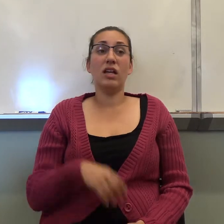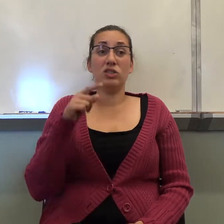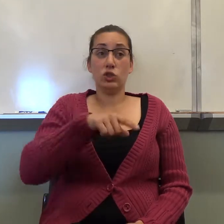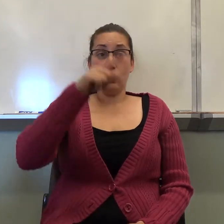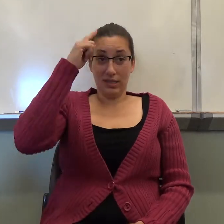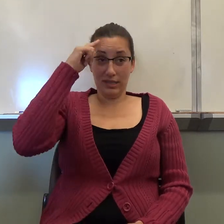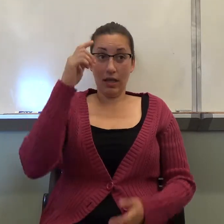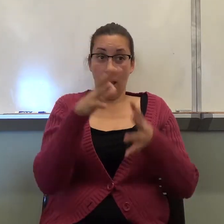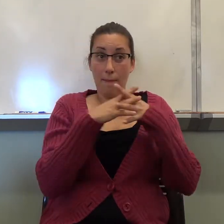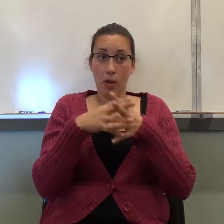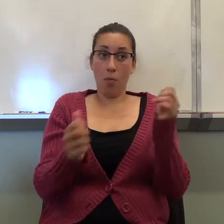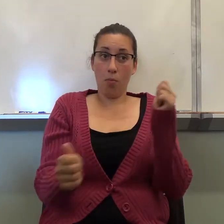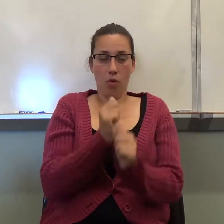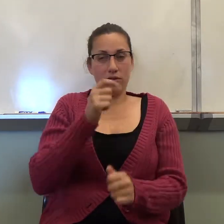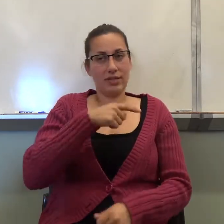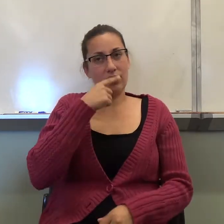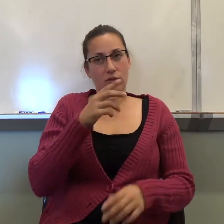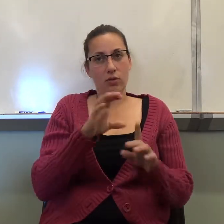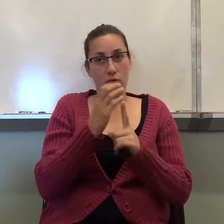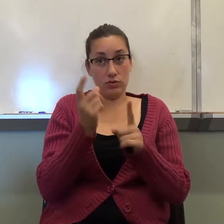to the same power.